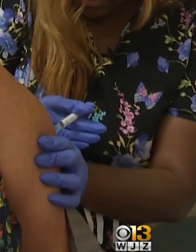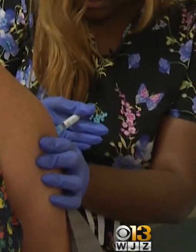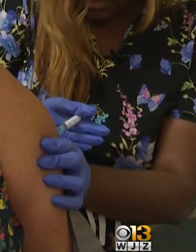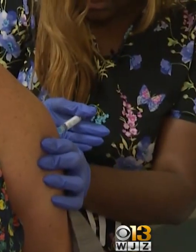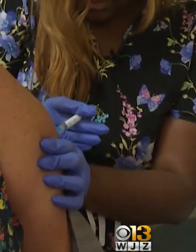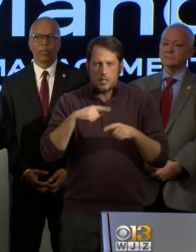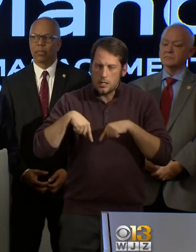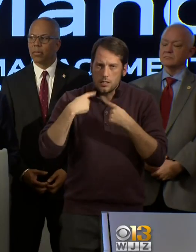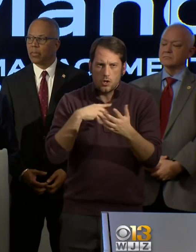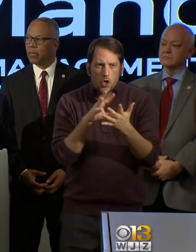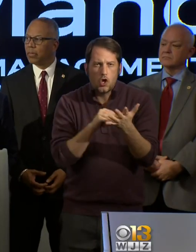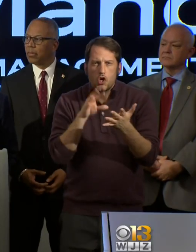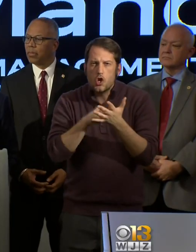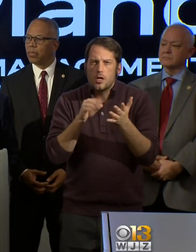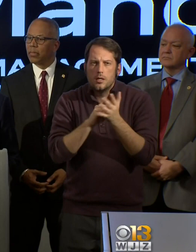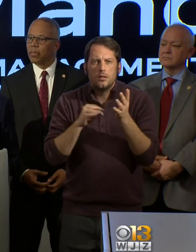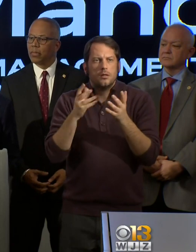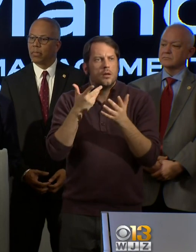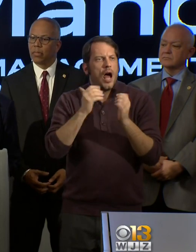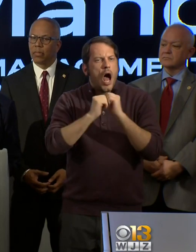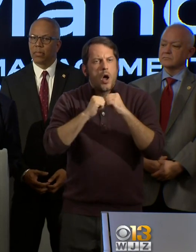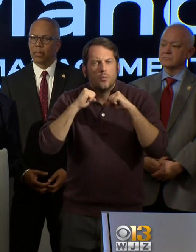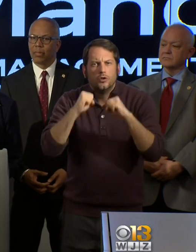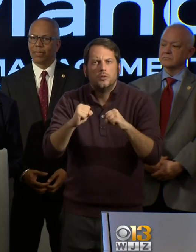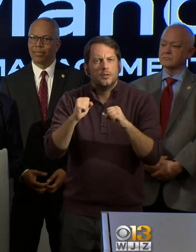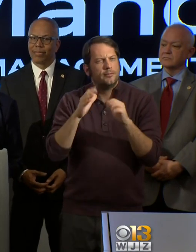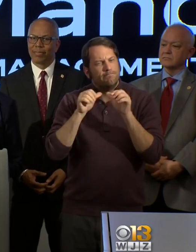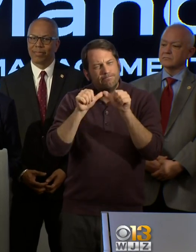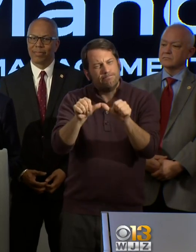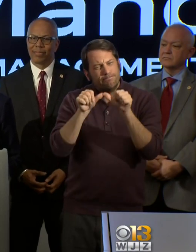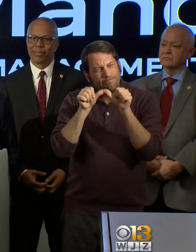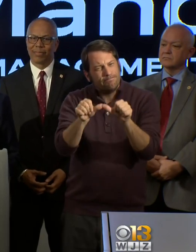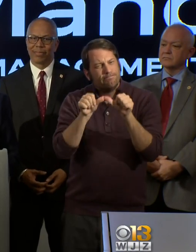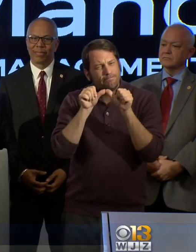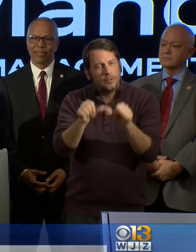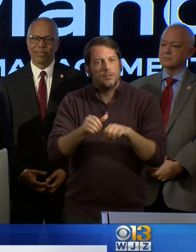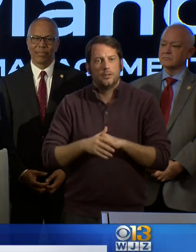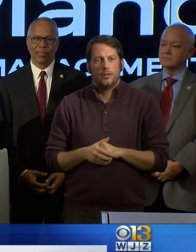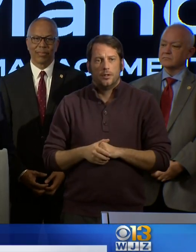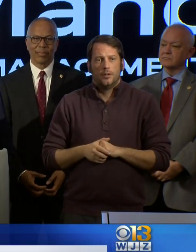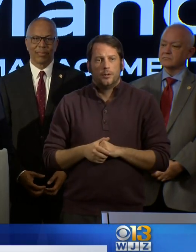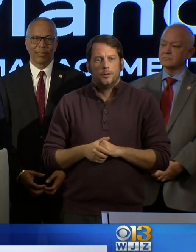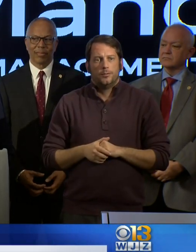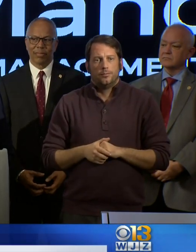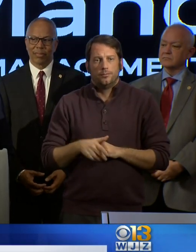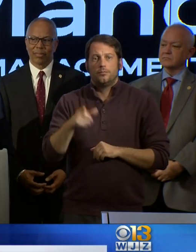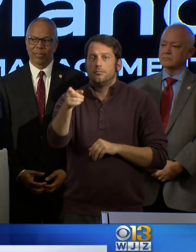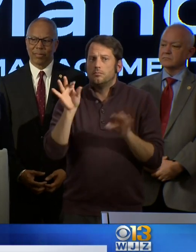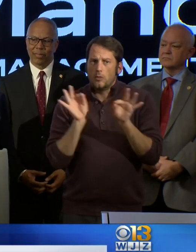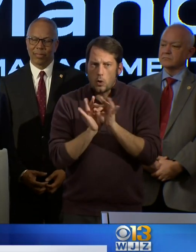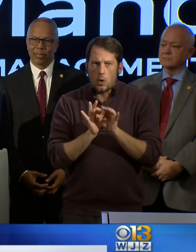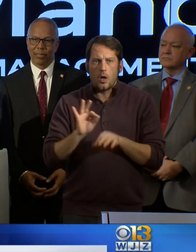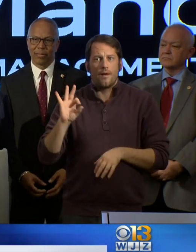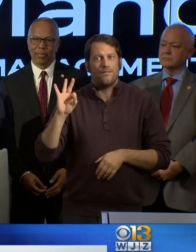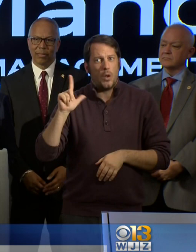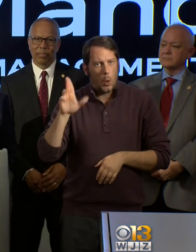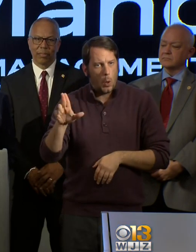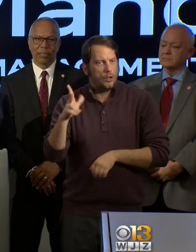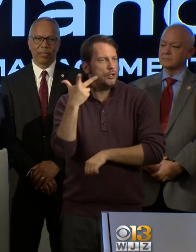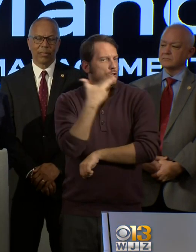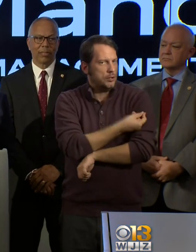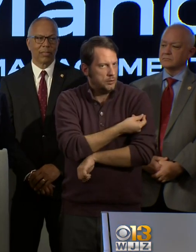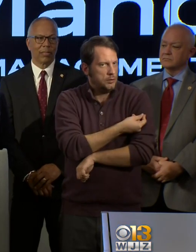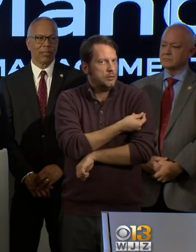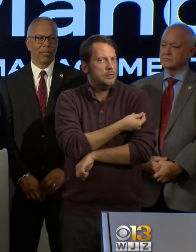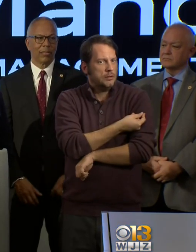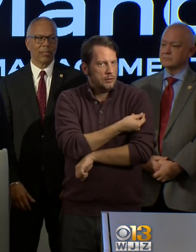a flu shot. It's not too late one last time to get a flu shot. I will tell you that we have many people who present in urgent care clinics,